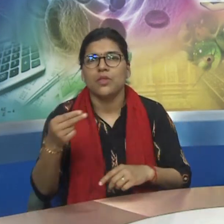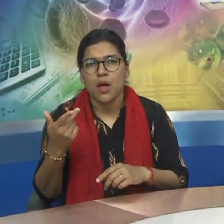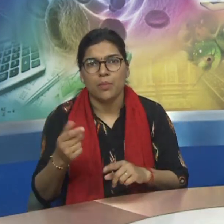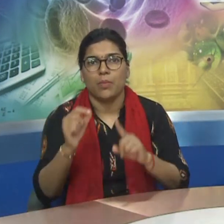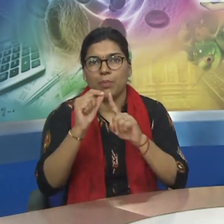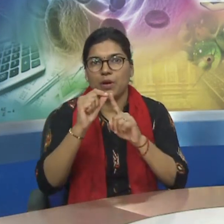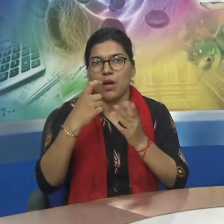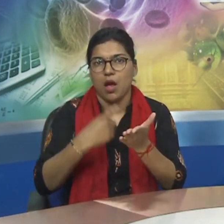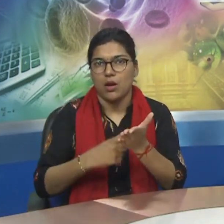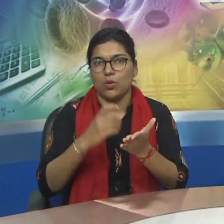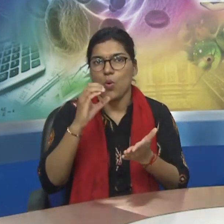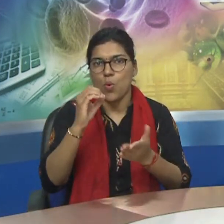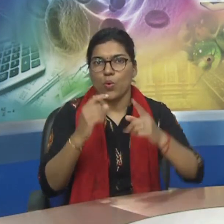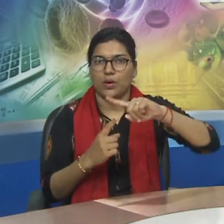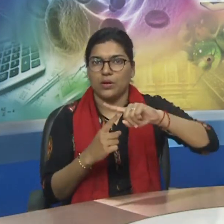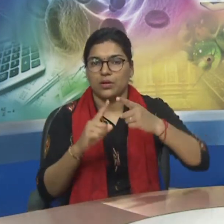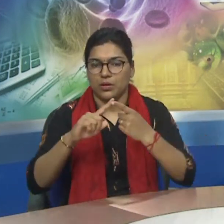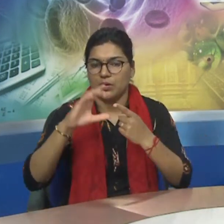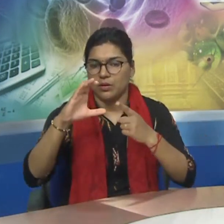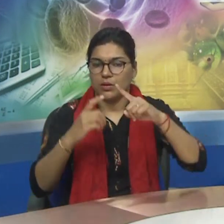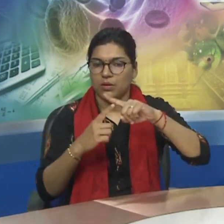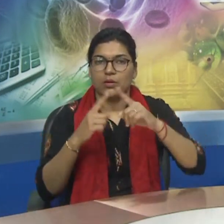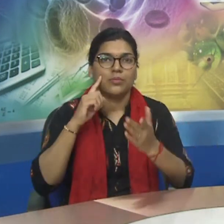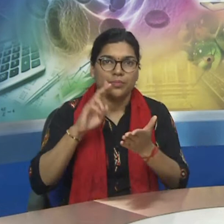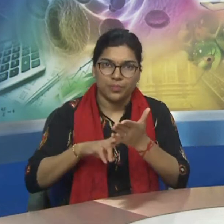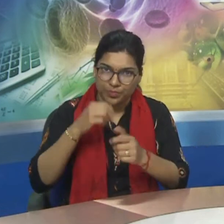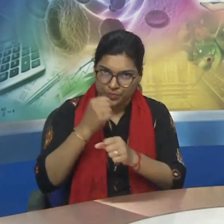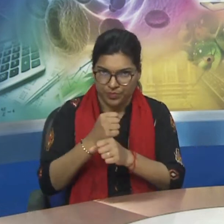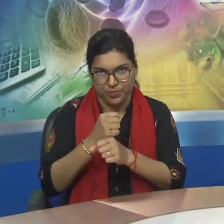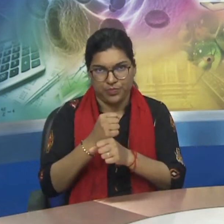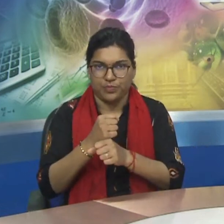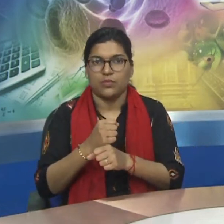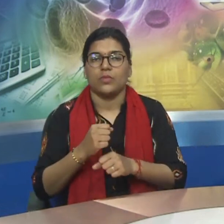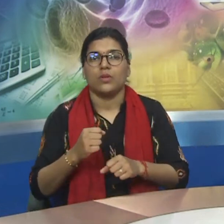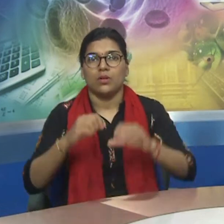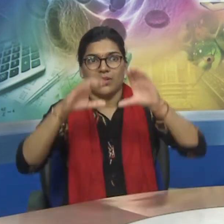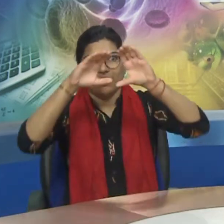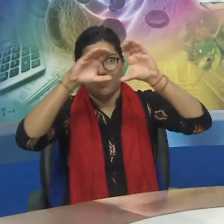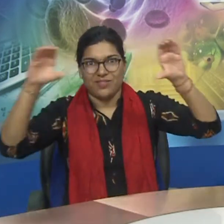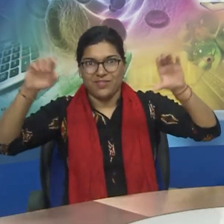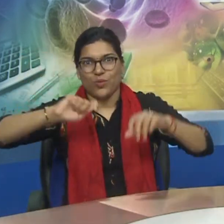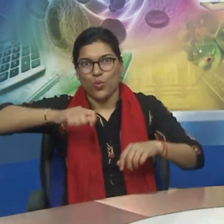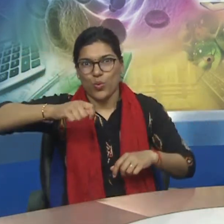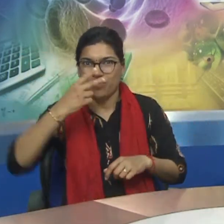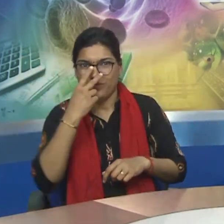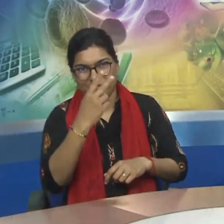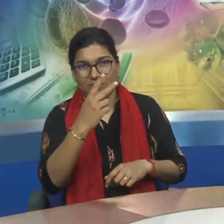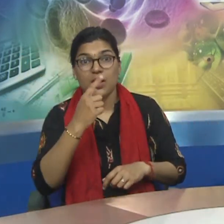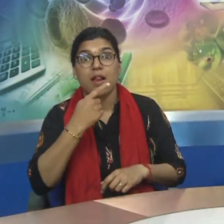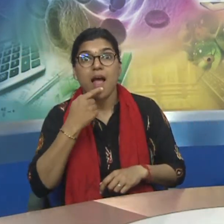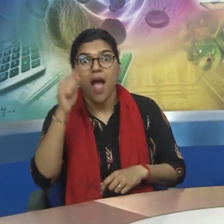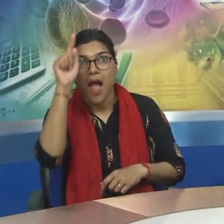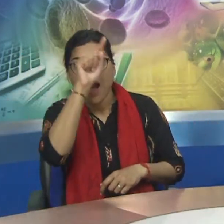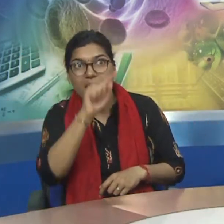Now here we can understand how can we protect our workbook. So for this you can see that red